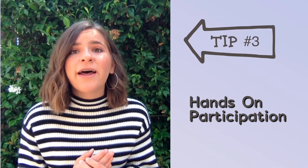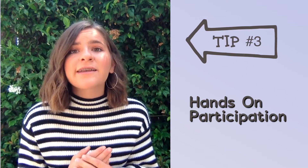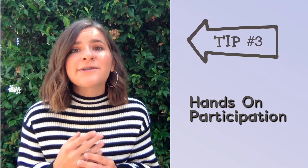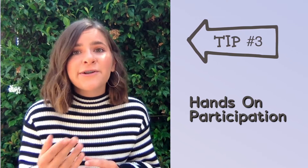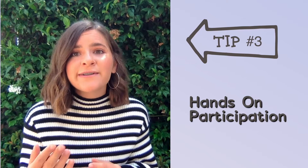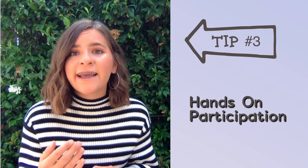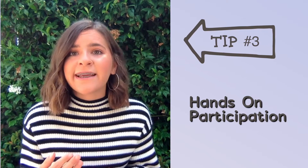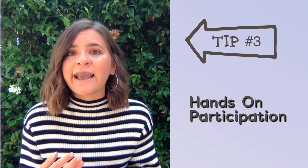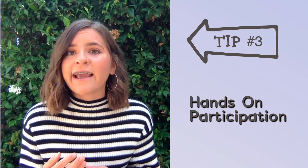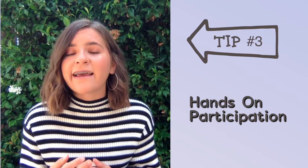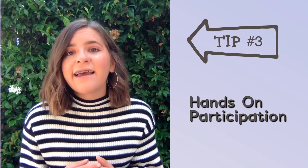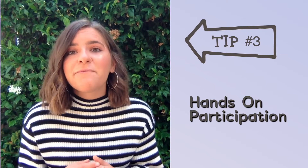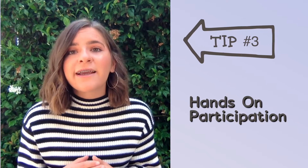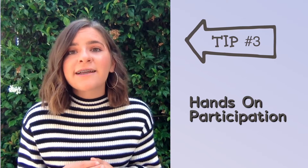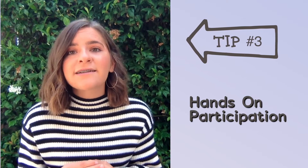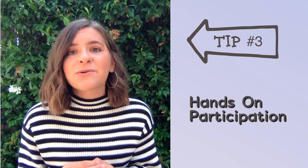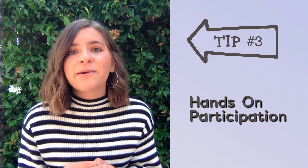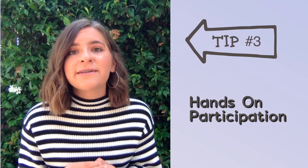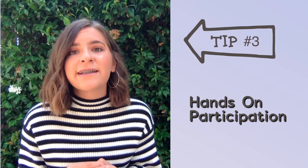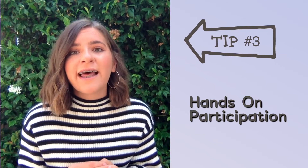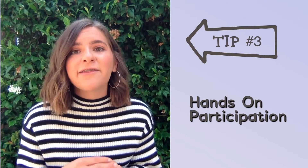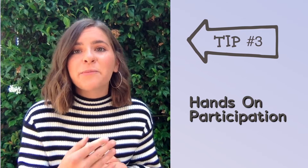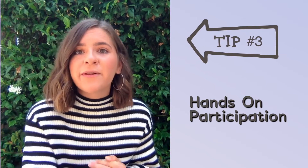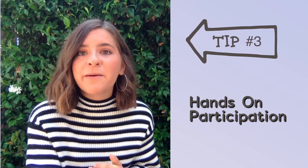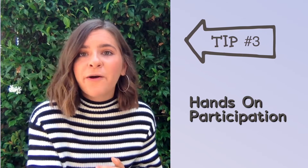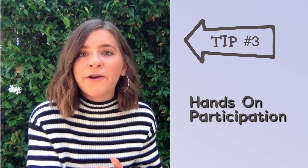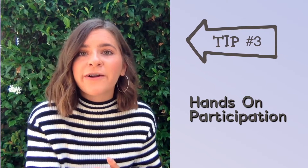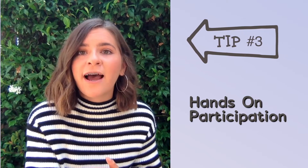as well as turn taking, making sure to